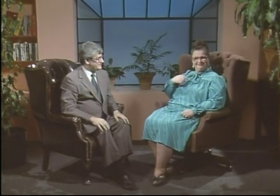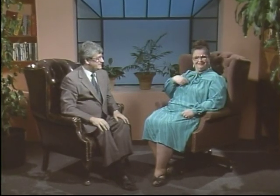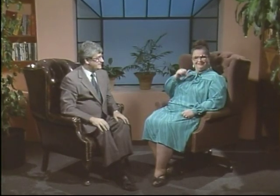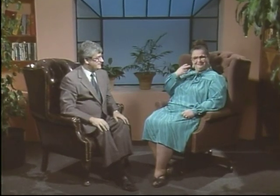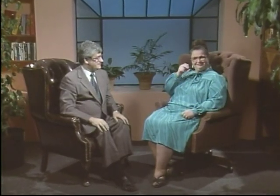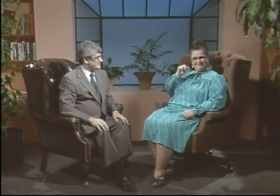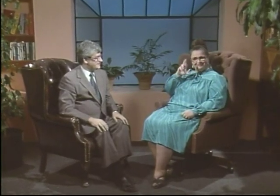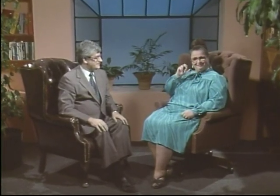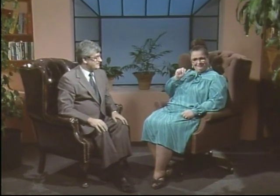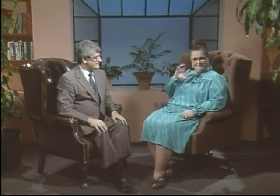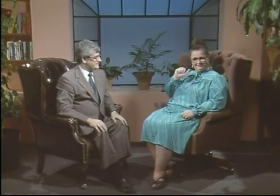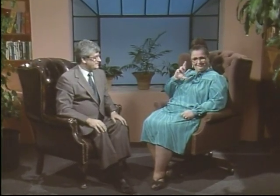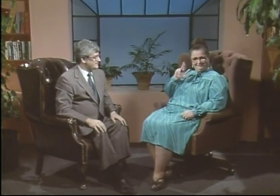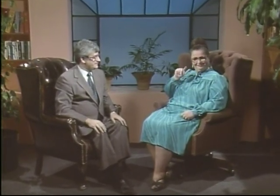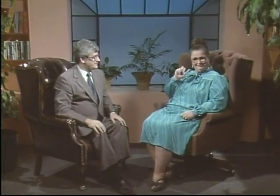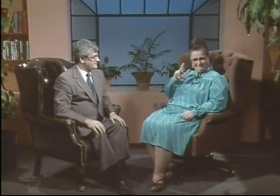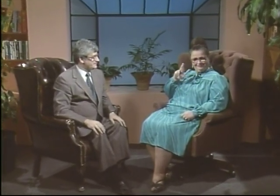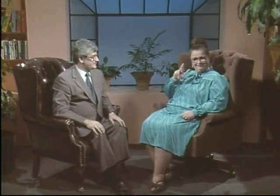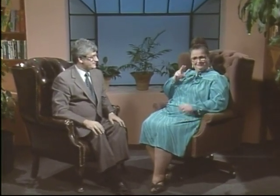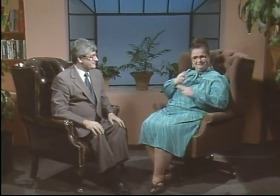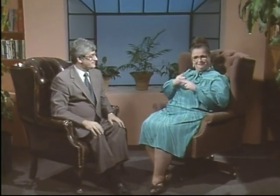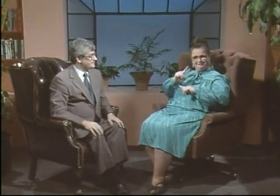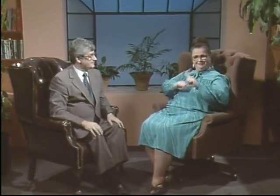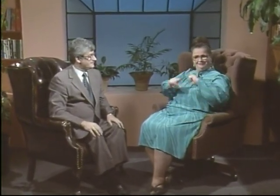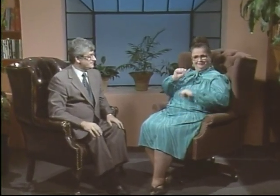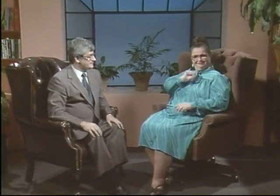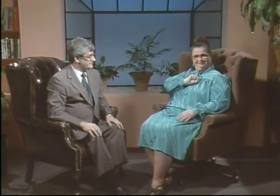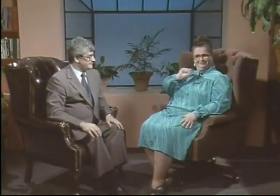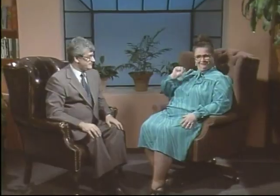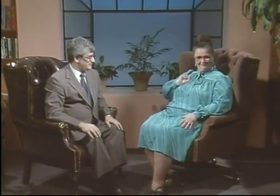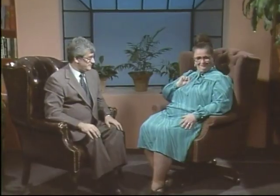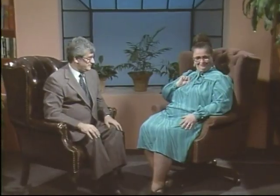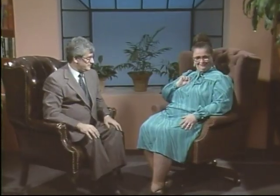Hi, I'm Sharon Carter, and this is my name sign.